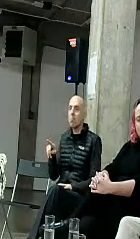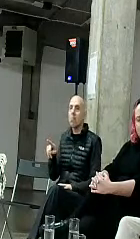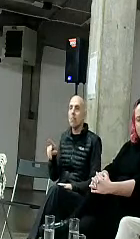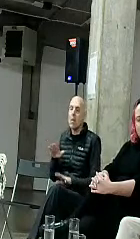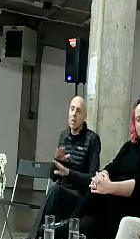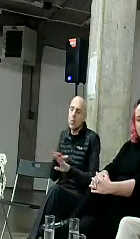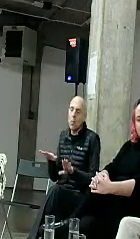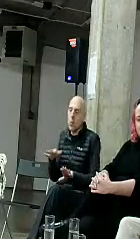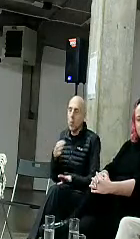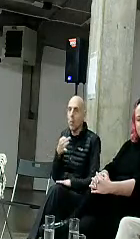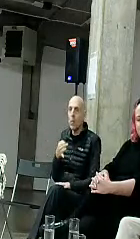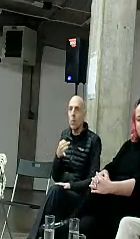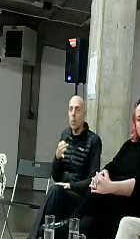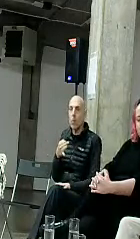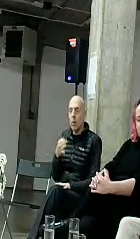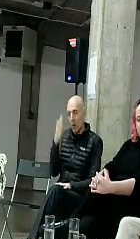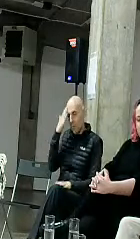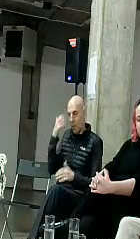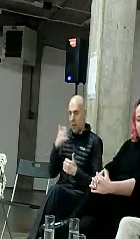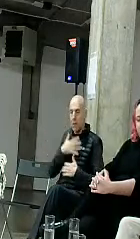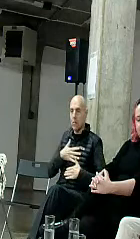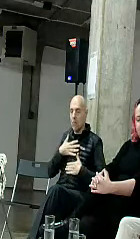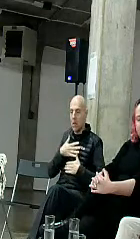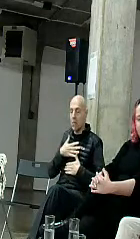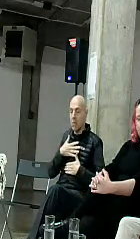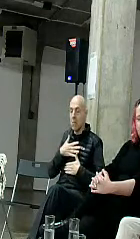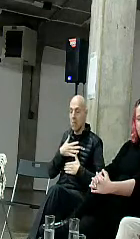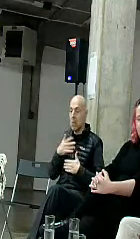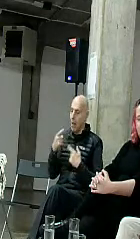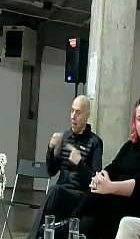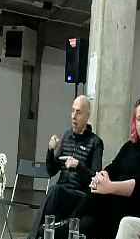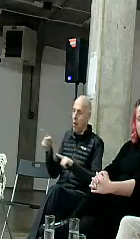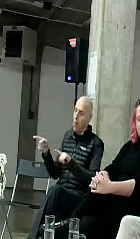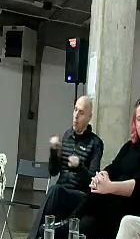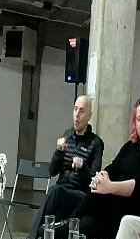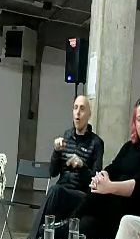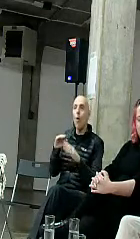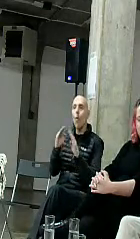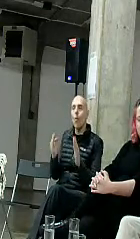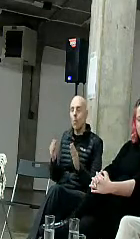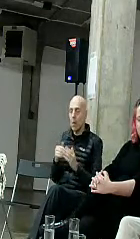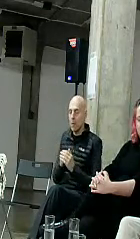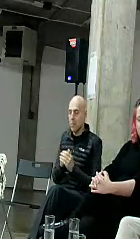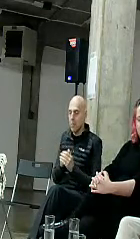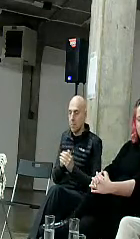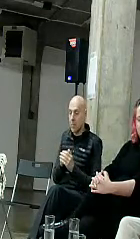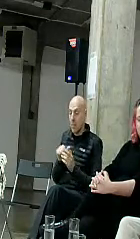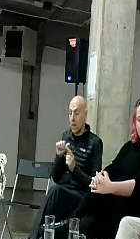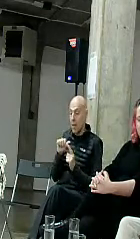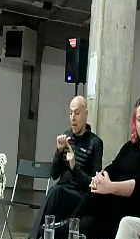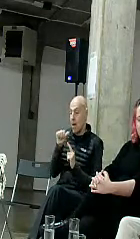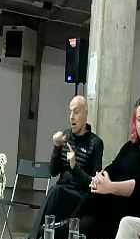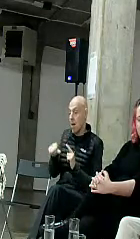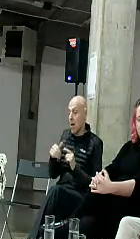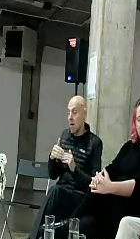a mental distress, and he was allowed to go home. And the next